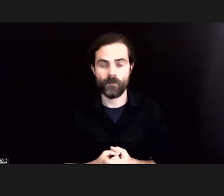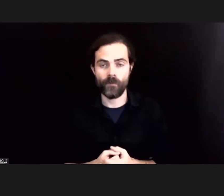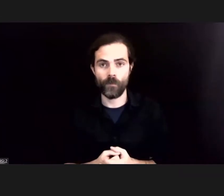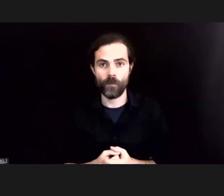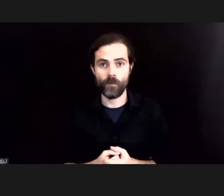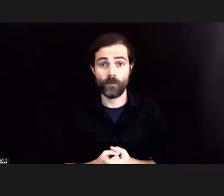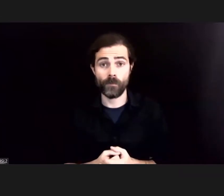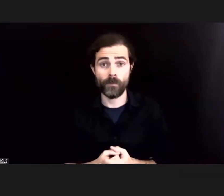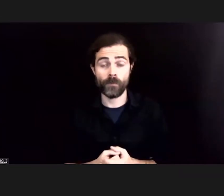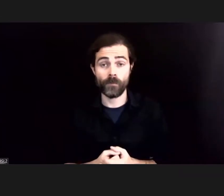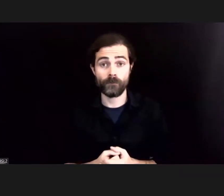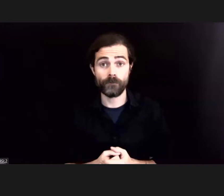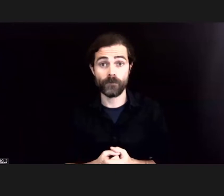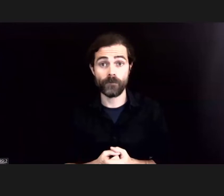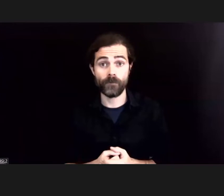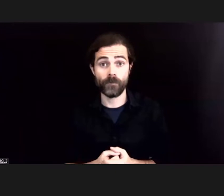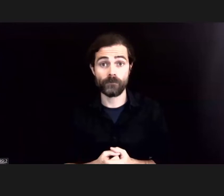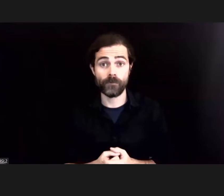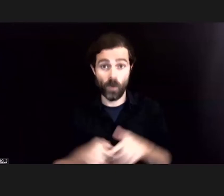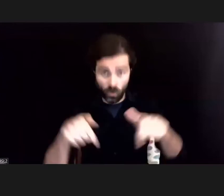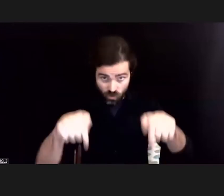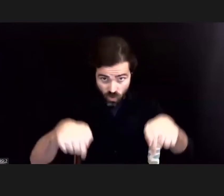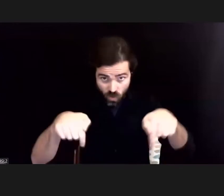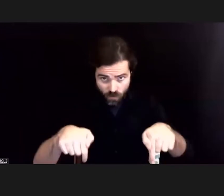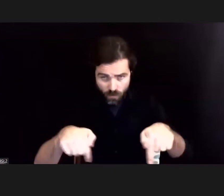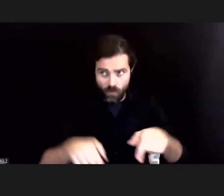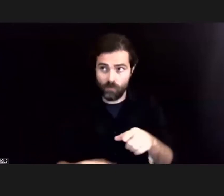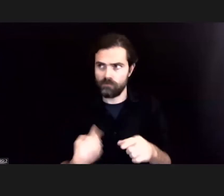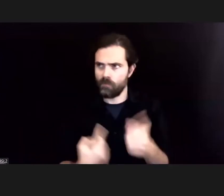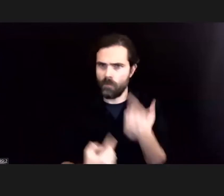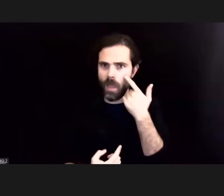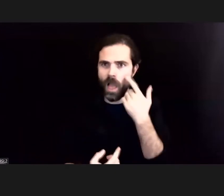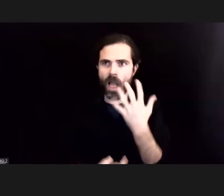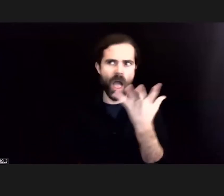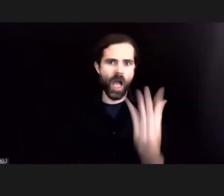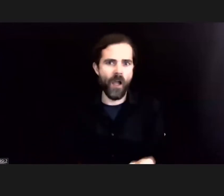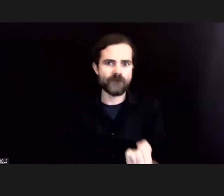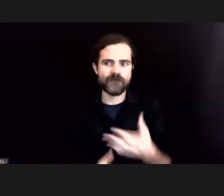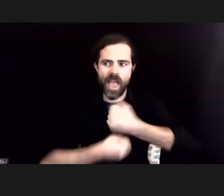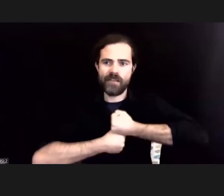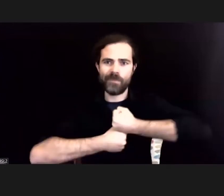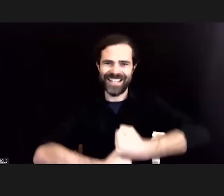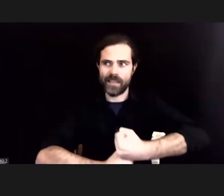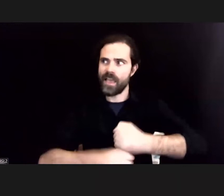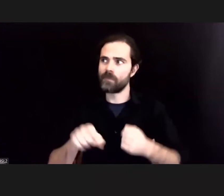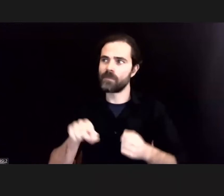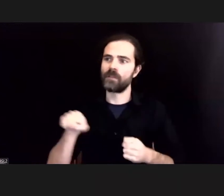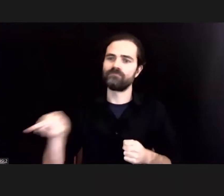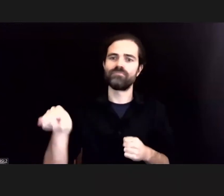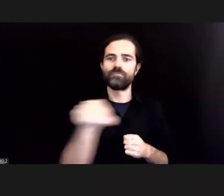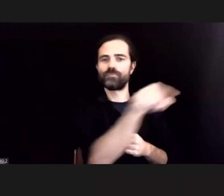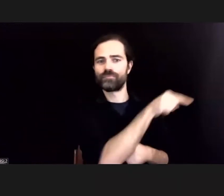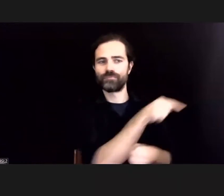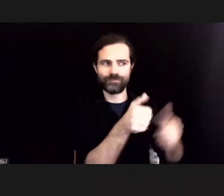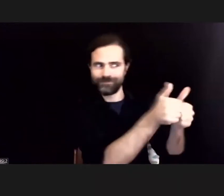Today we have representatives from our partners and associates. Now they